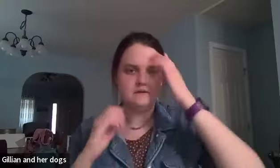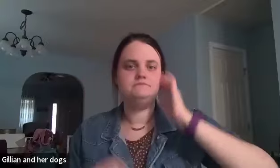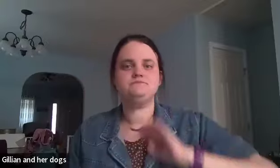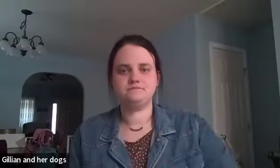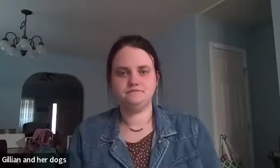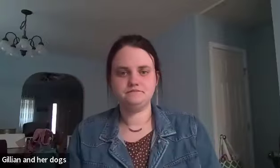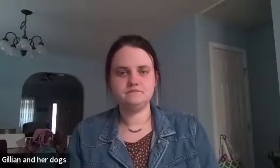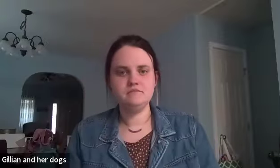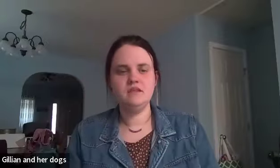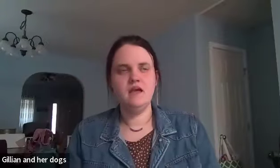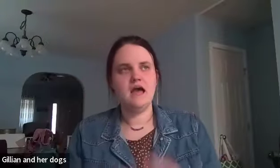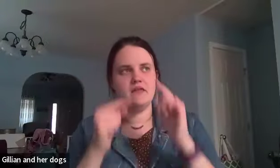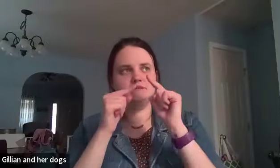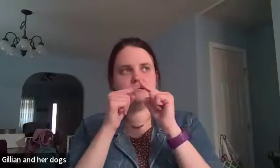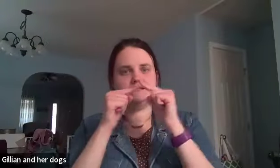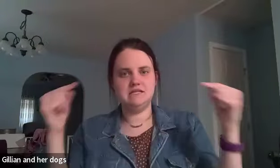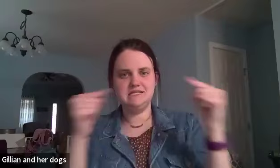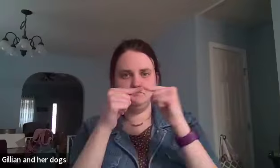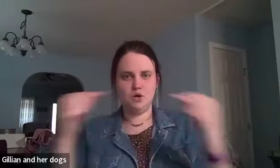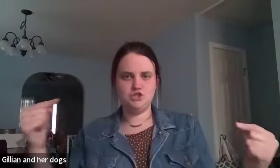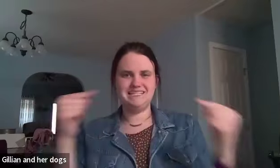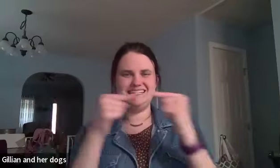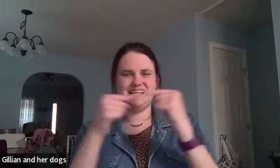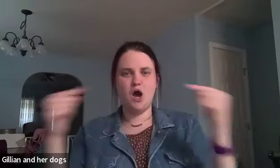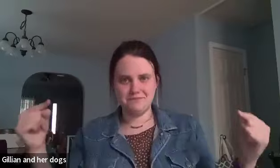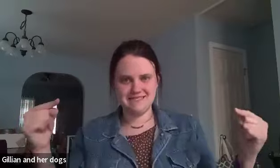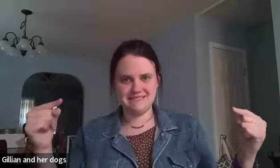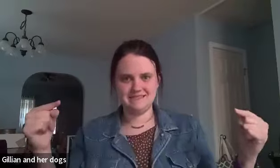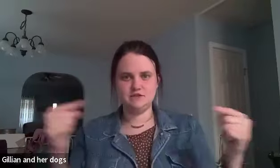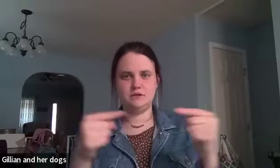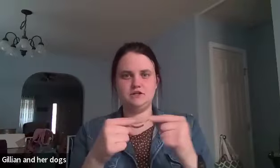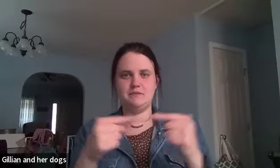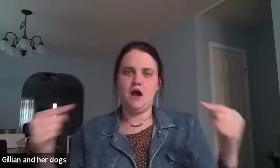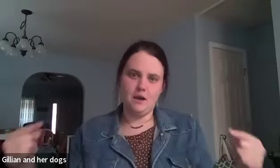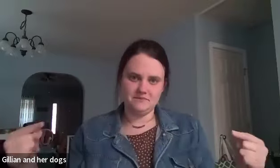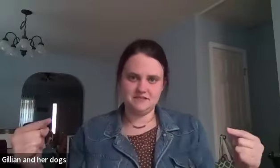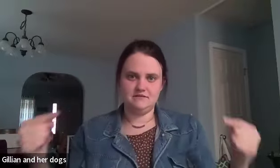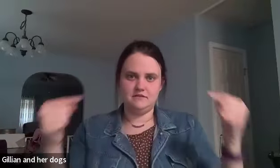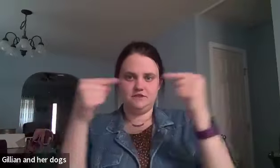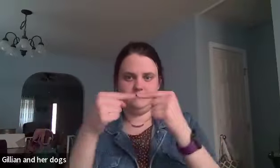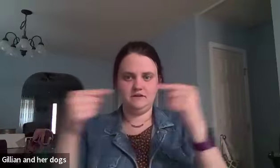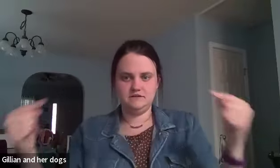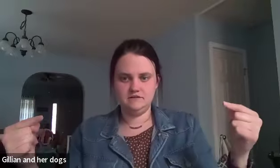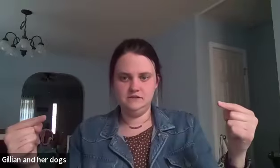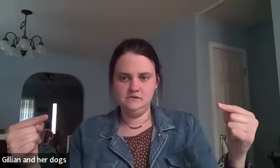Okay. And that's because this motion is opposite. So when you're talking about opposite of two things,